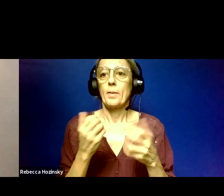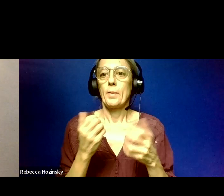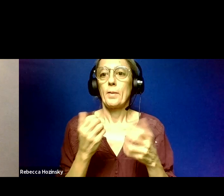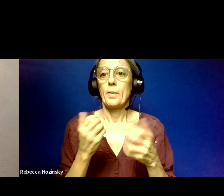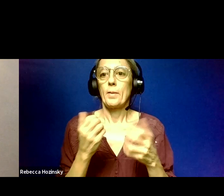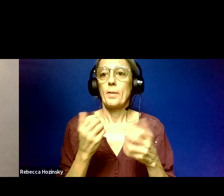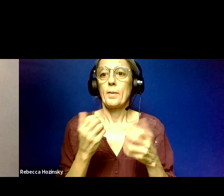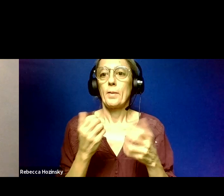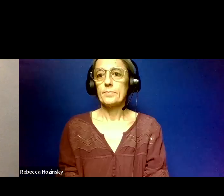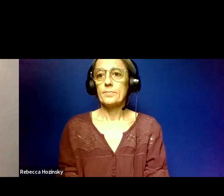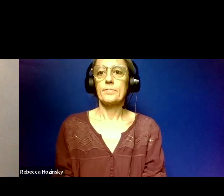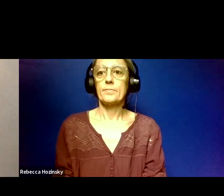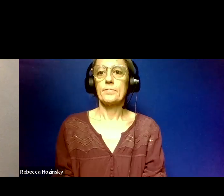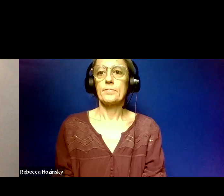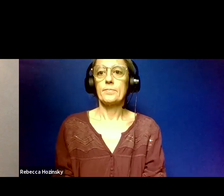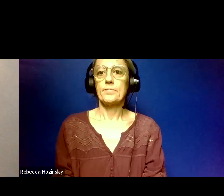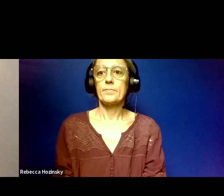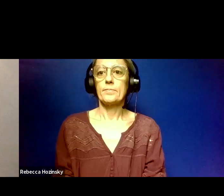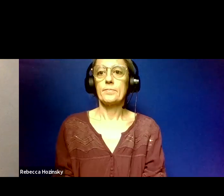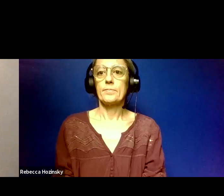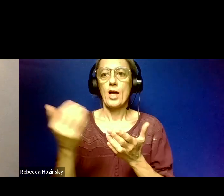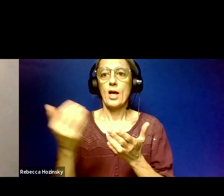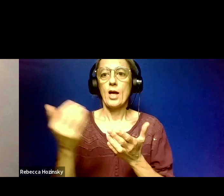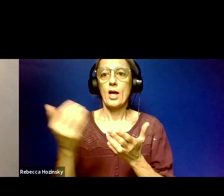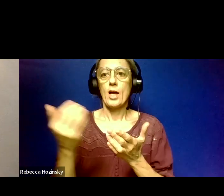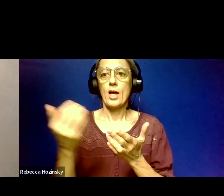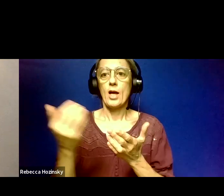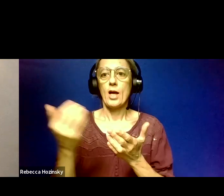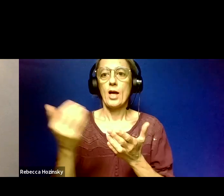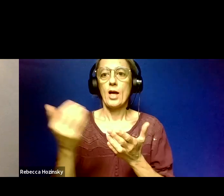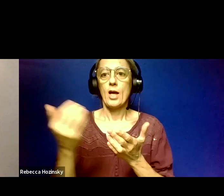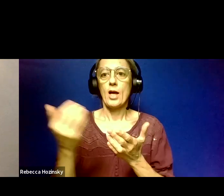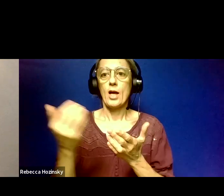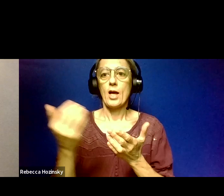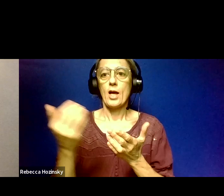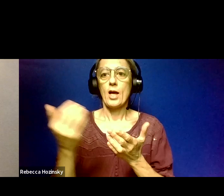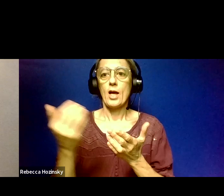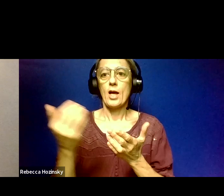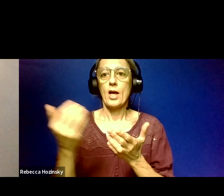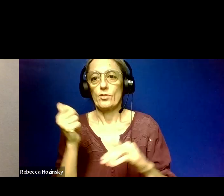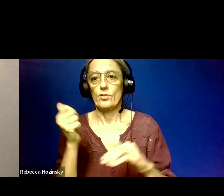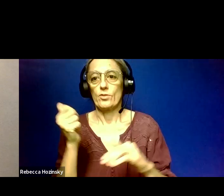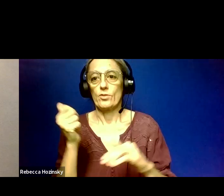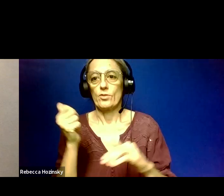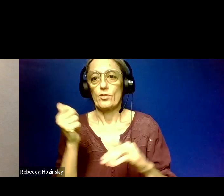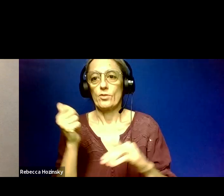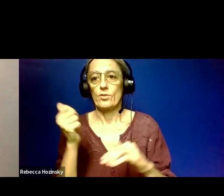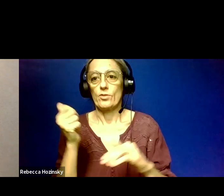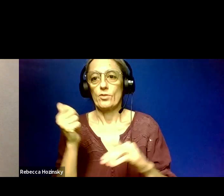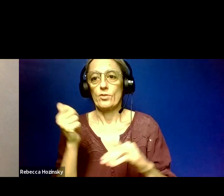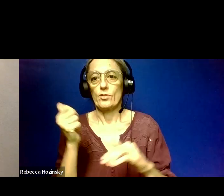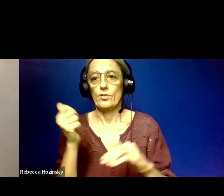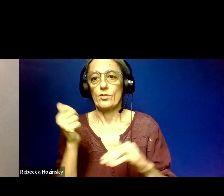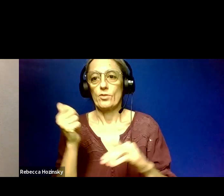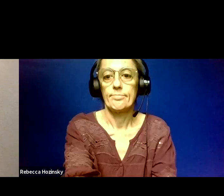new chair or a special computer mouse, or maybe a footrest to go under their desk. We've